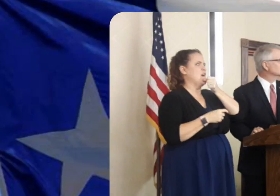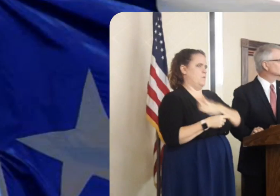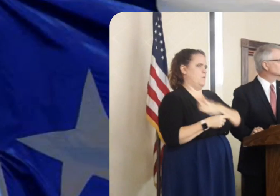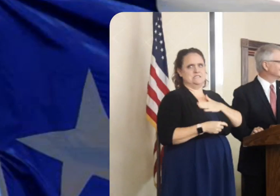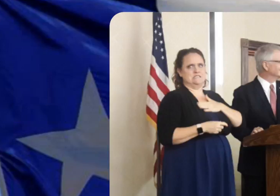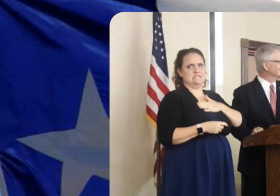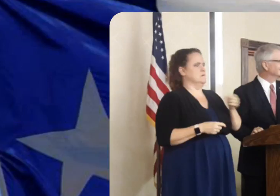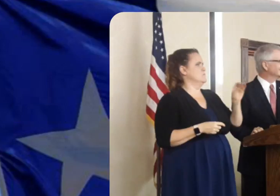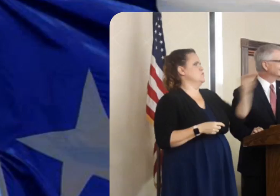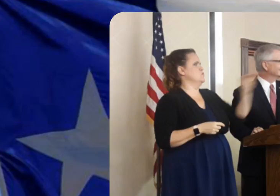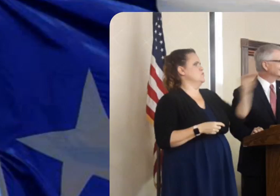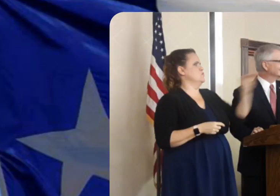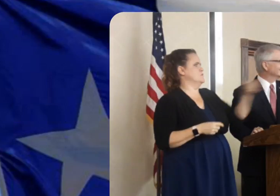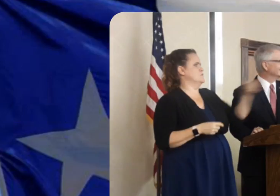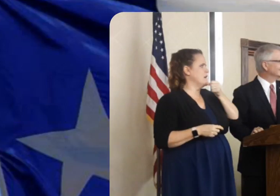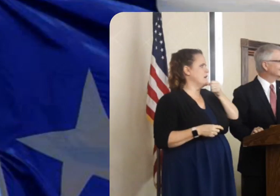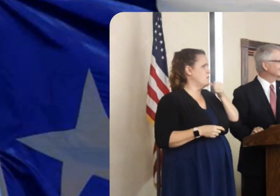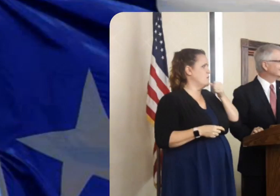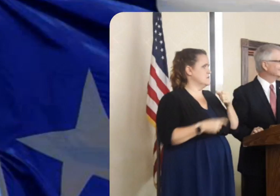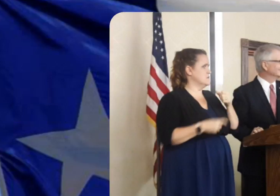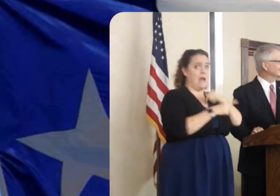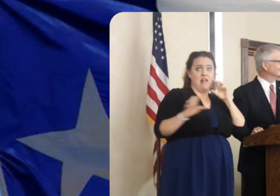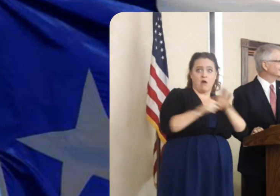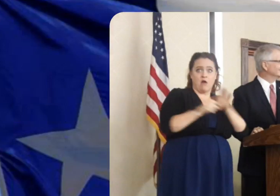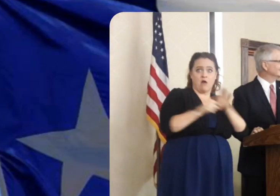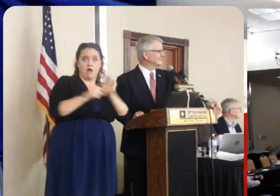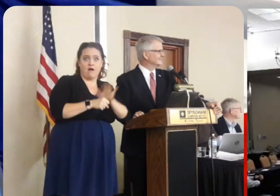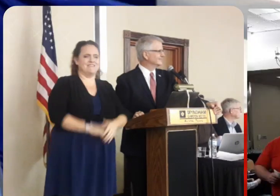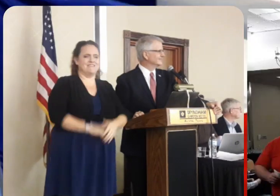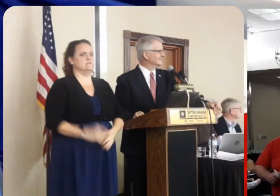no, you don't think my voice is loud enough?